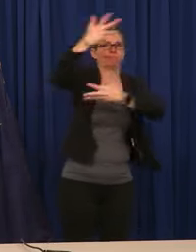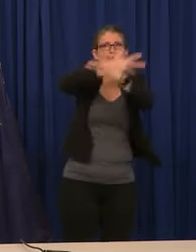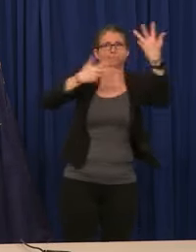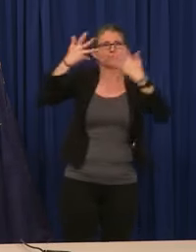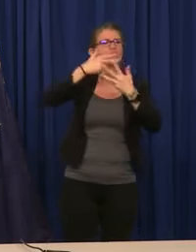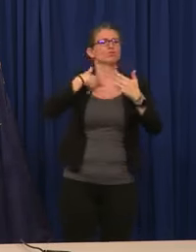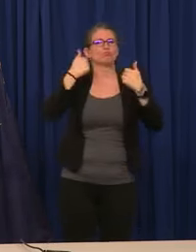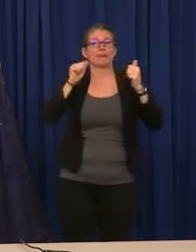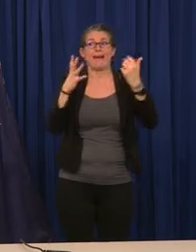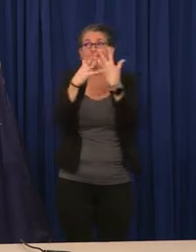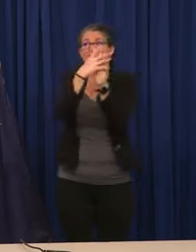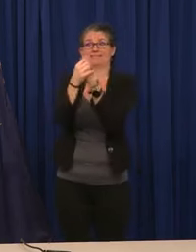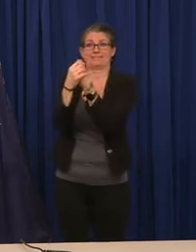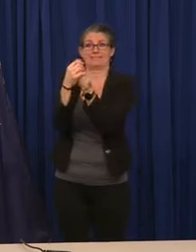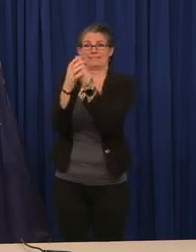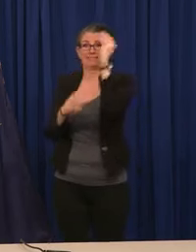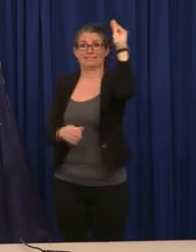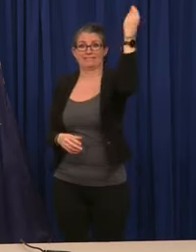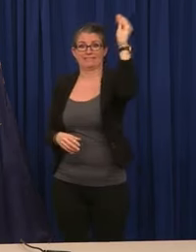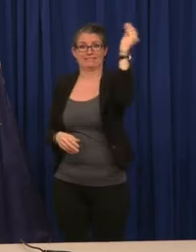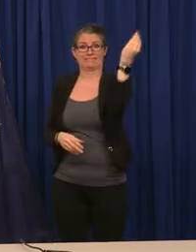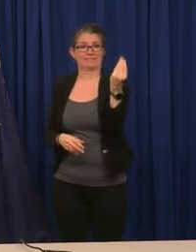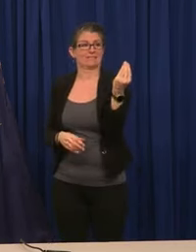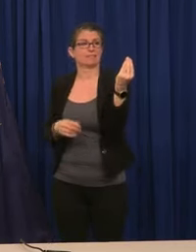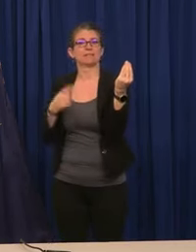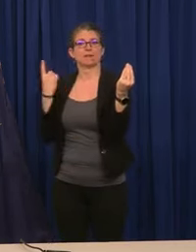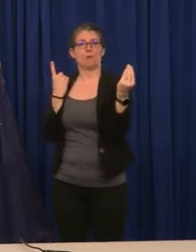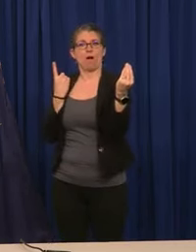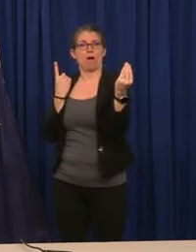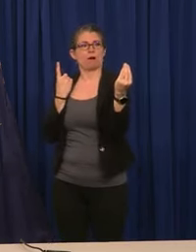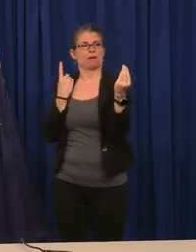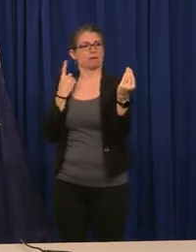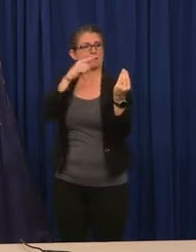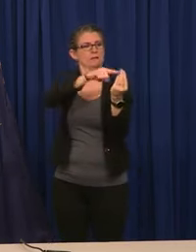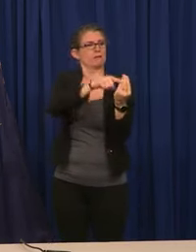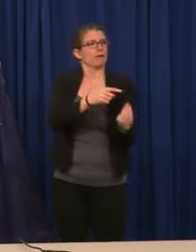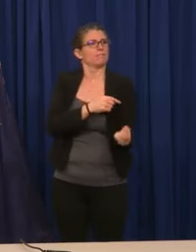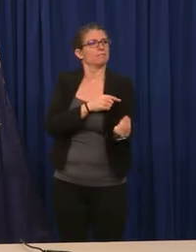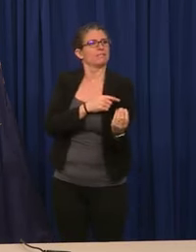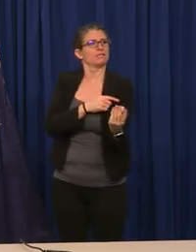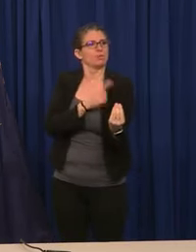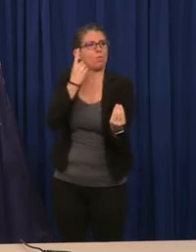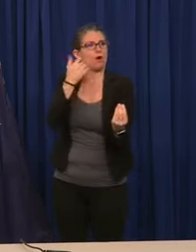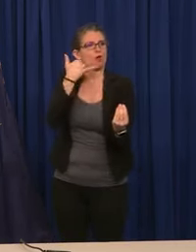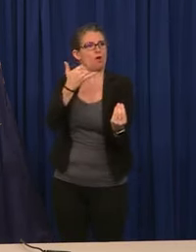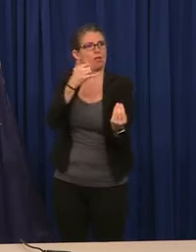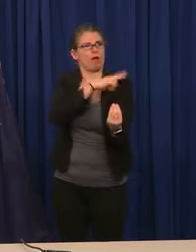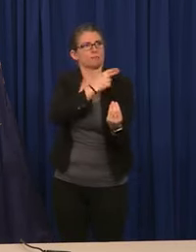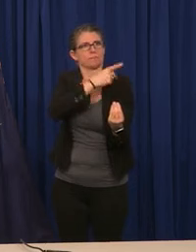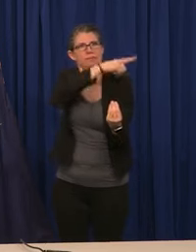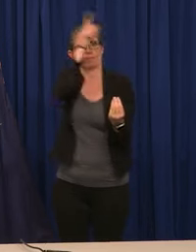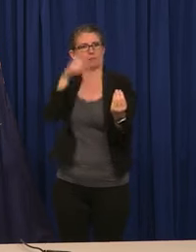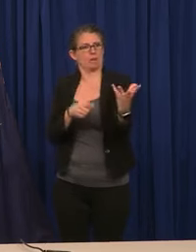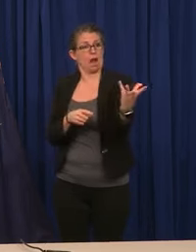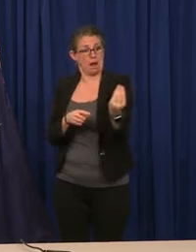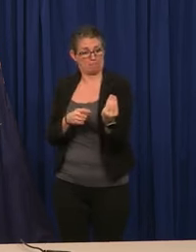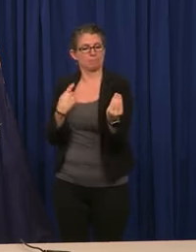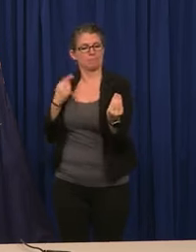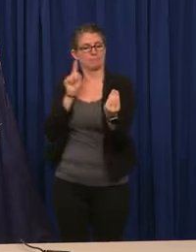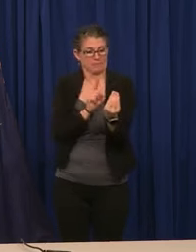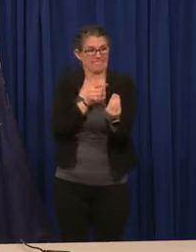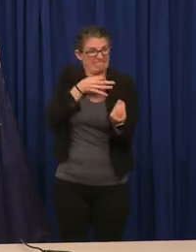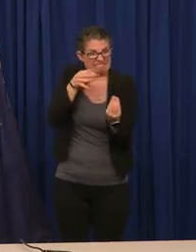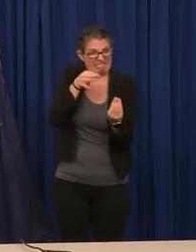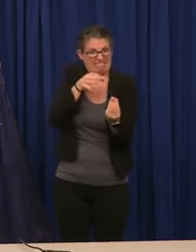for coming together. In terms of how much more we have to go, it really is a function of how much more data we're going to be asking them